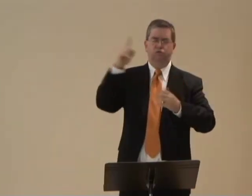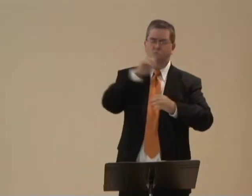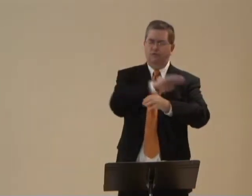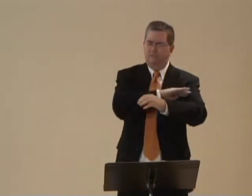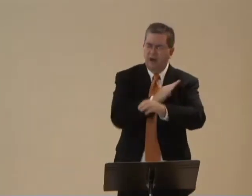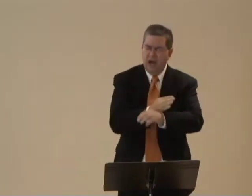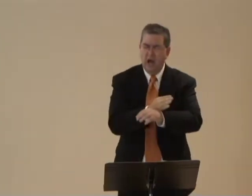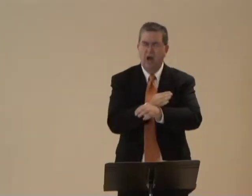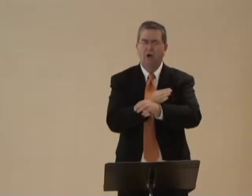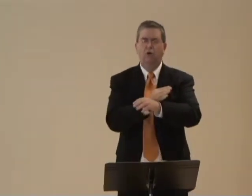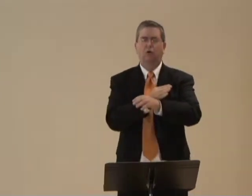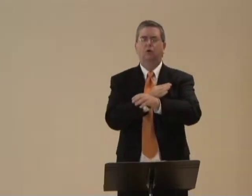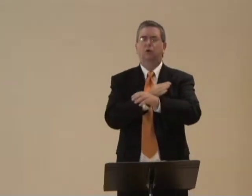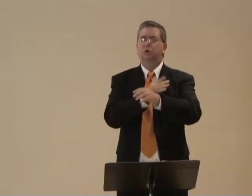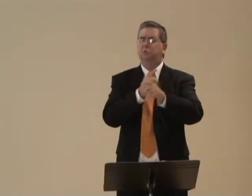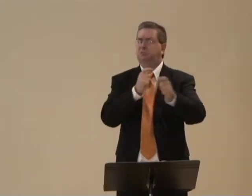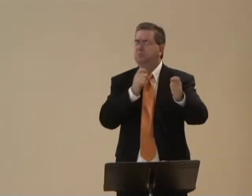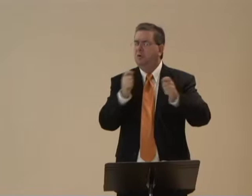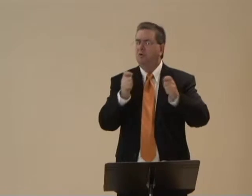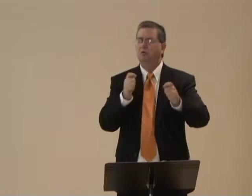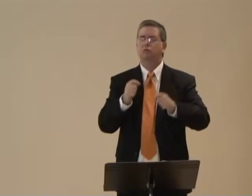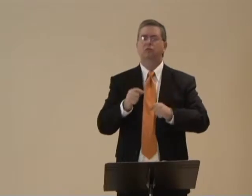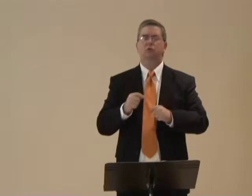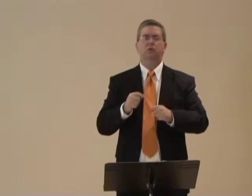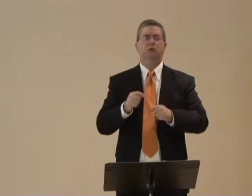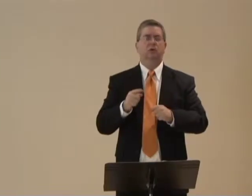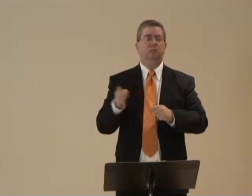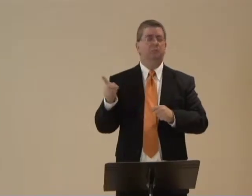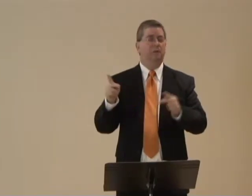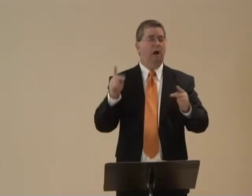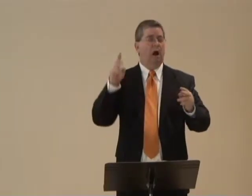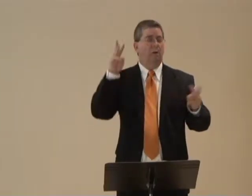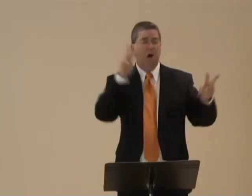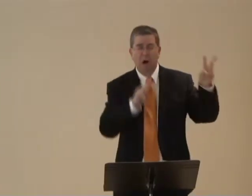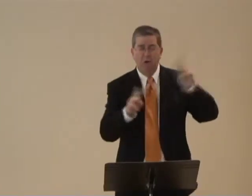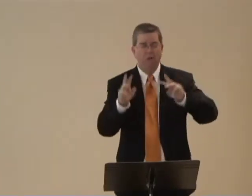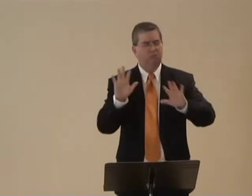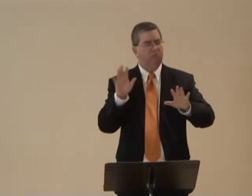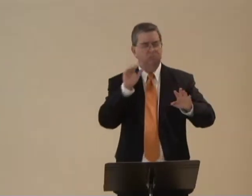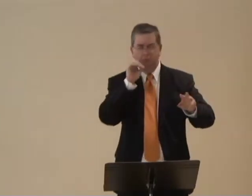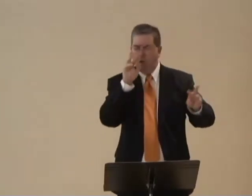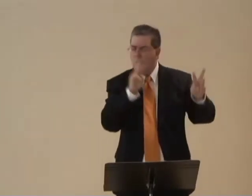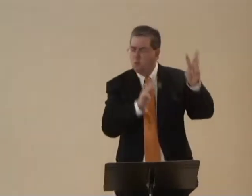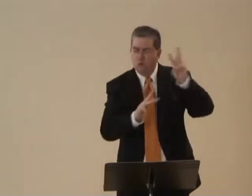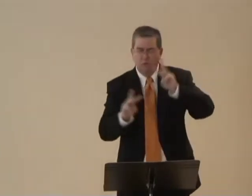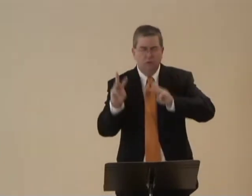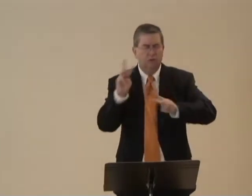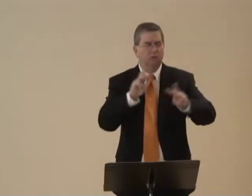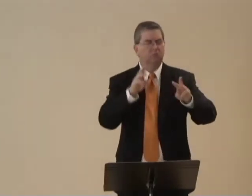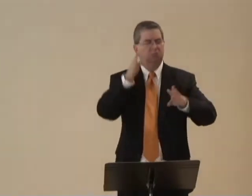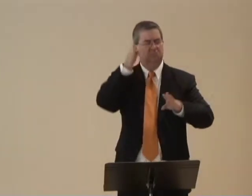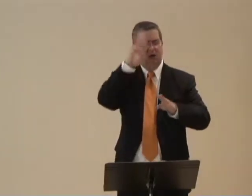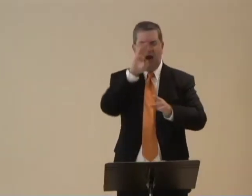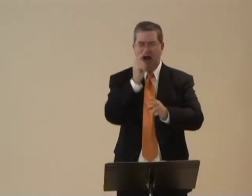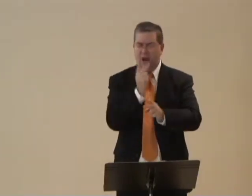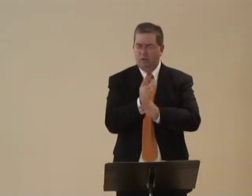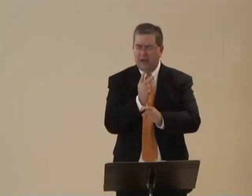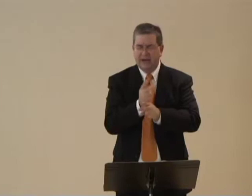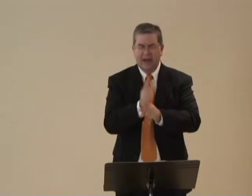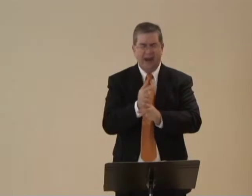That we know that you are so awesome and powerful, and you are in control of all things. We do not need to be worried